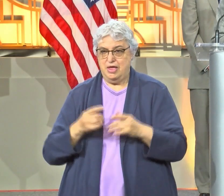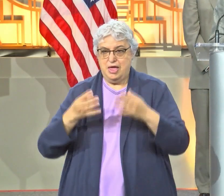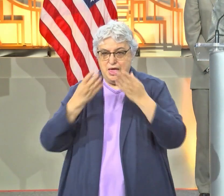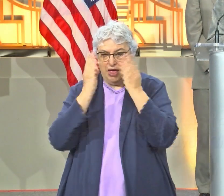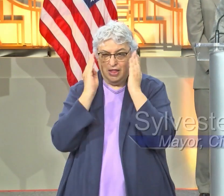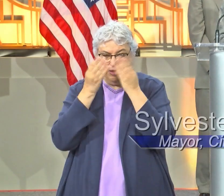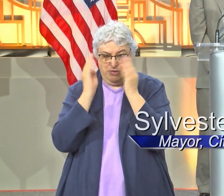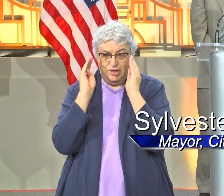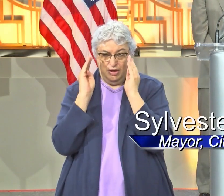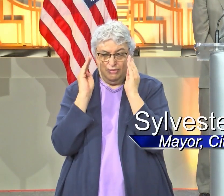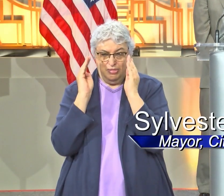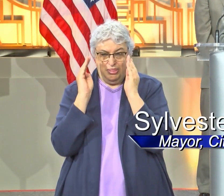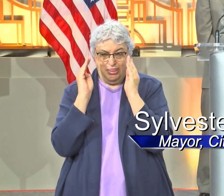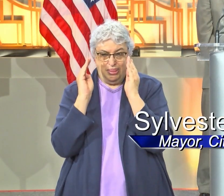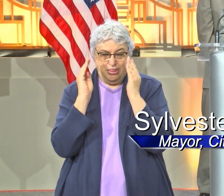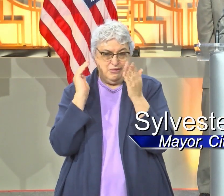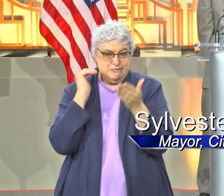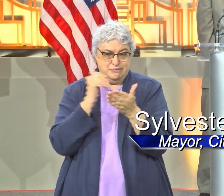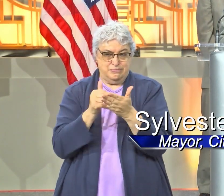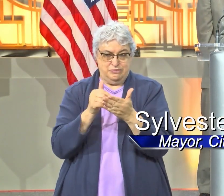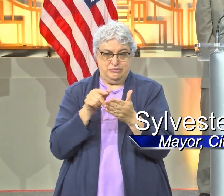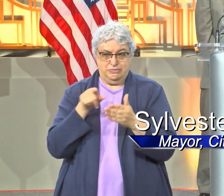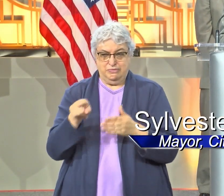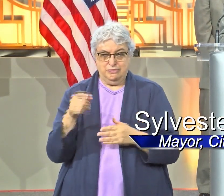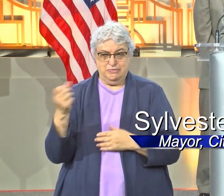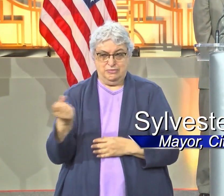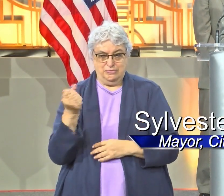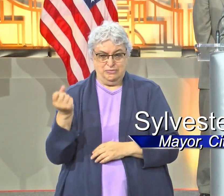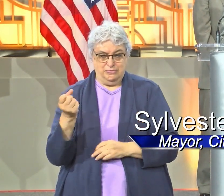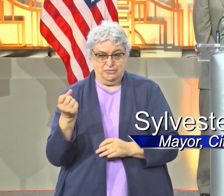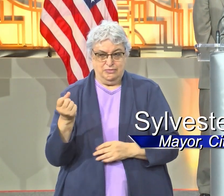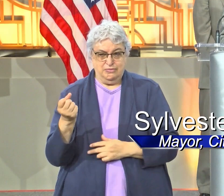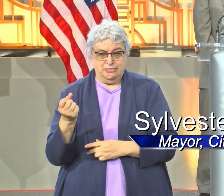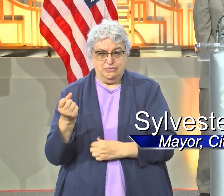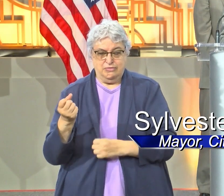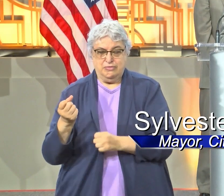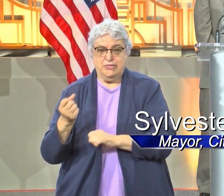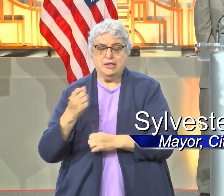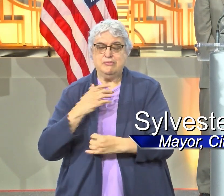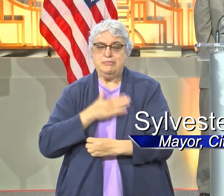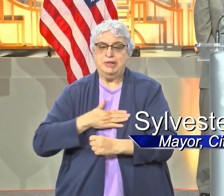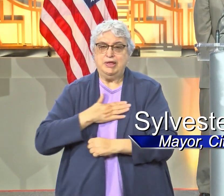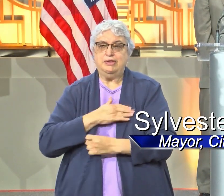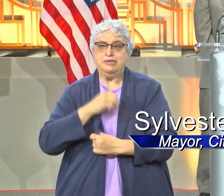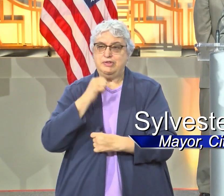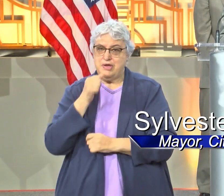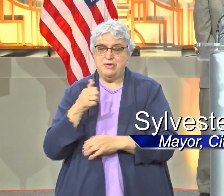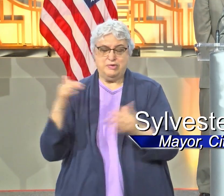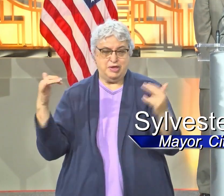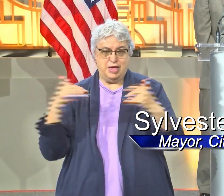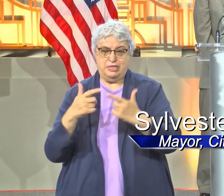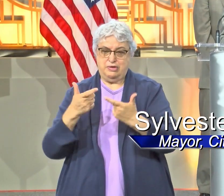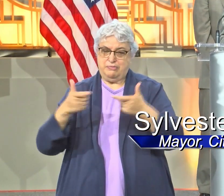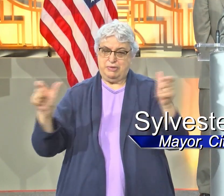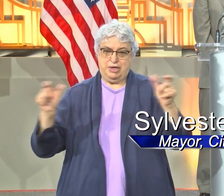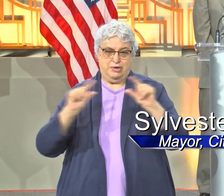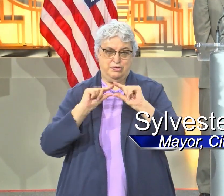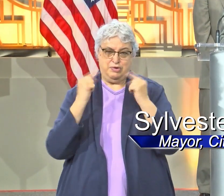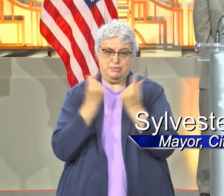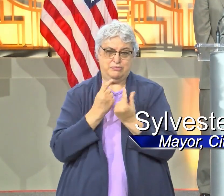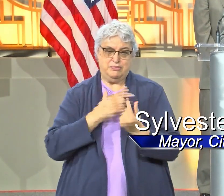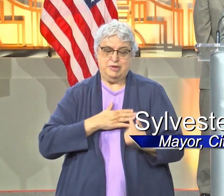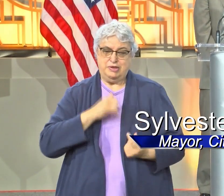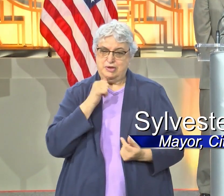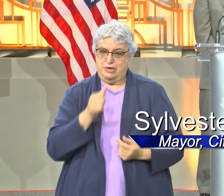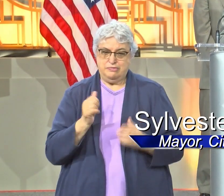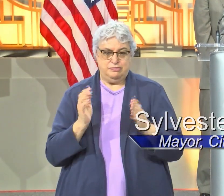Halloween is approaching this weekend, and I want to discourage people from gathering in large groups. The